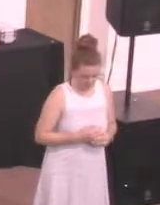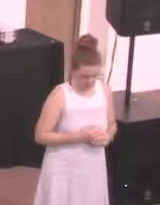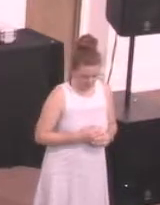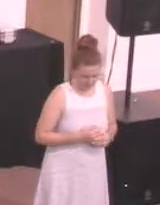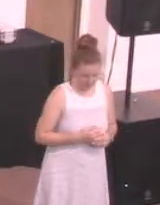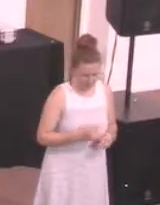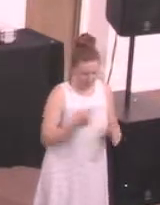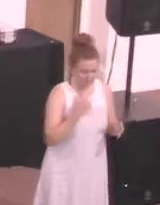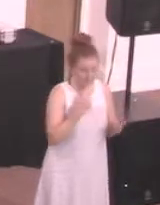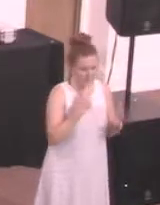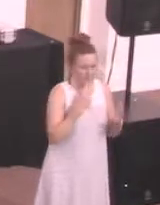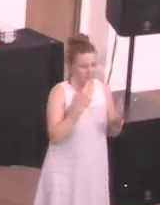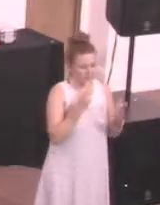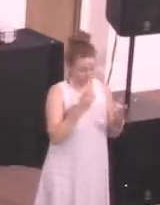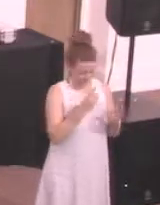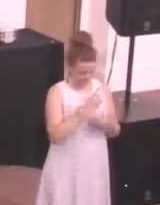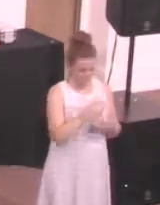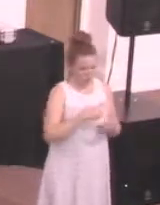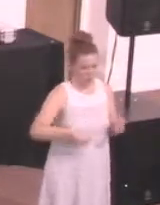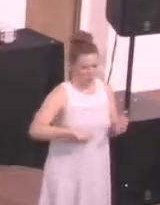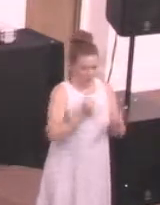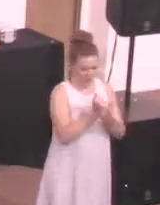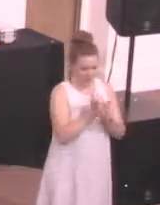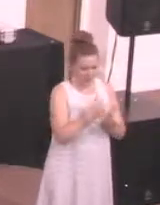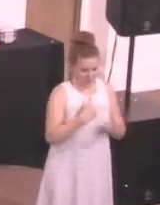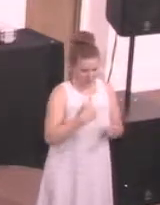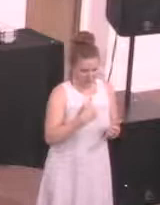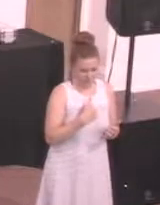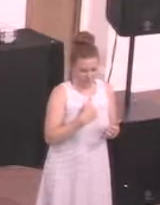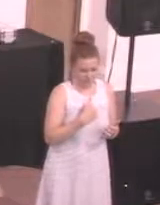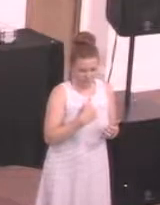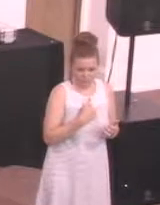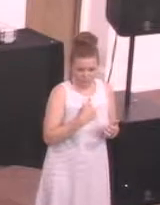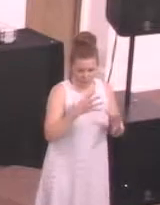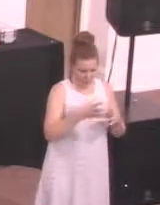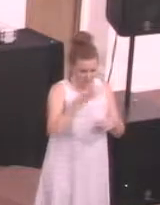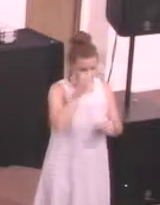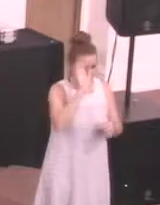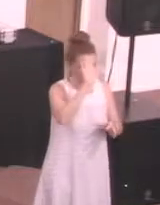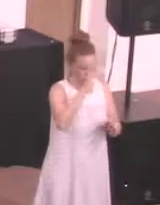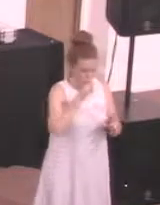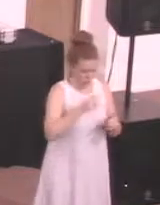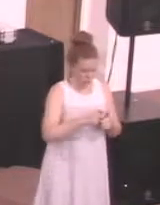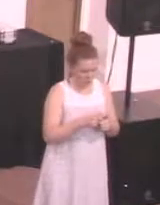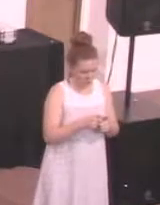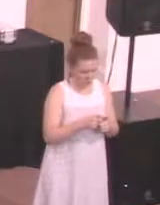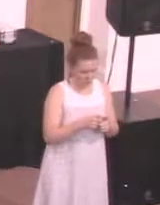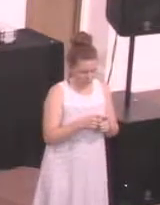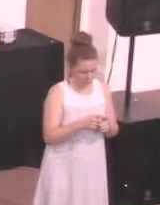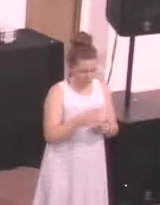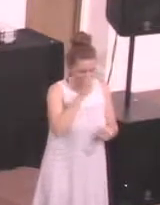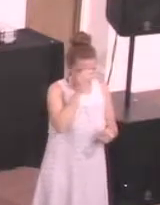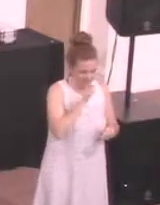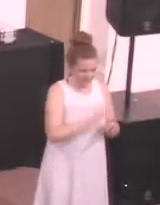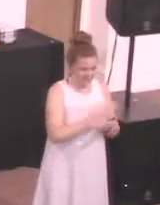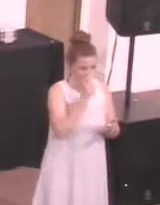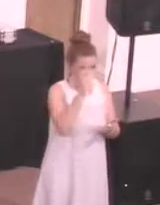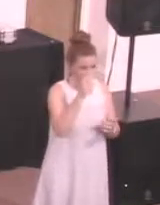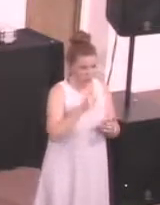Say, Dear Lord, help me to learn your word, to believe your